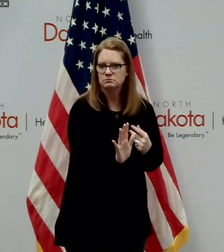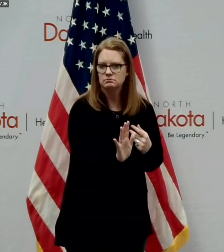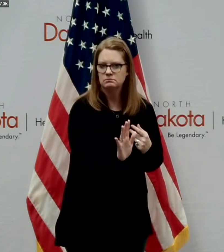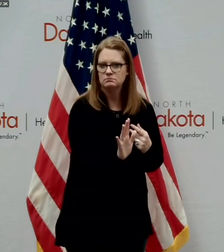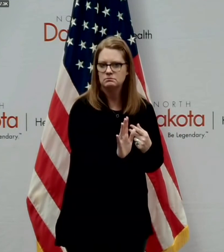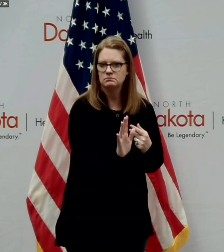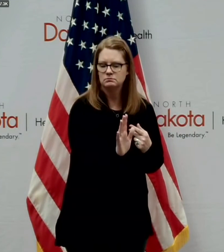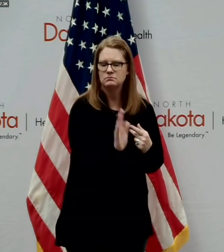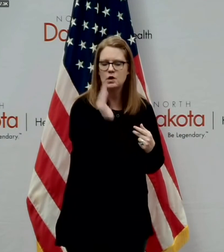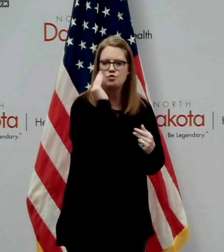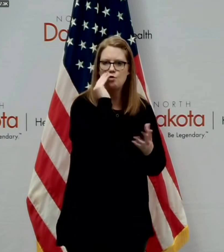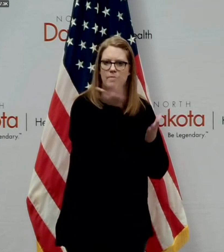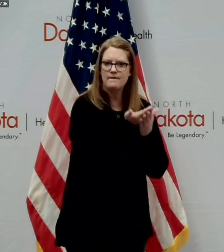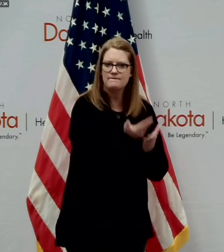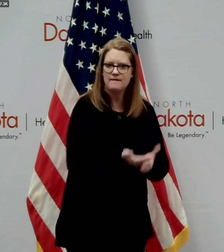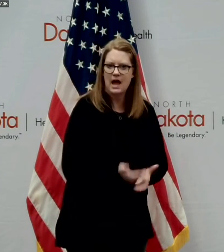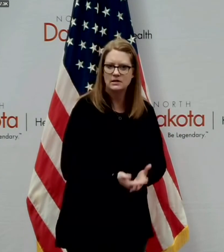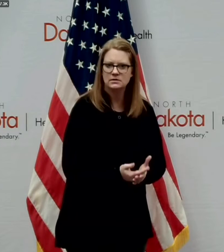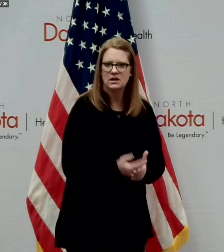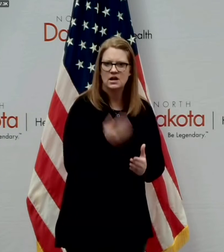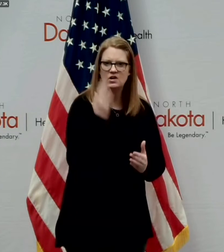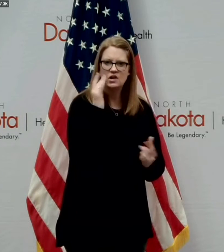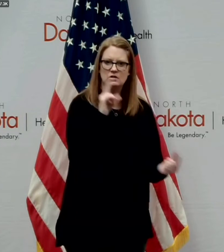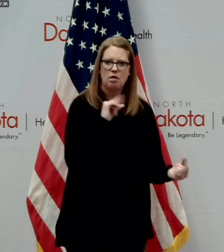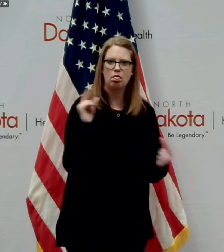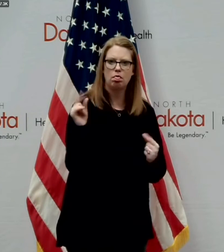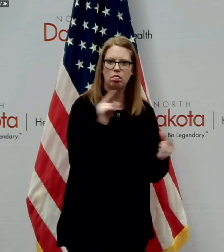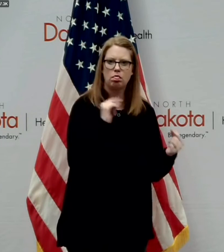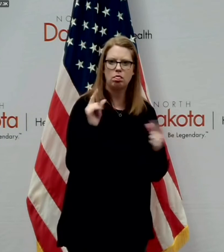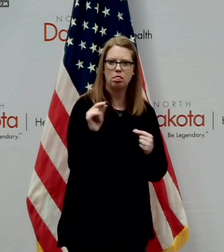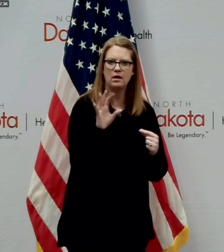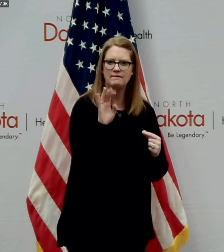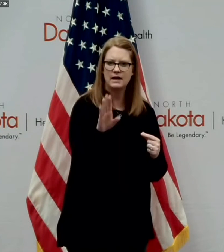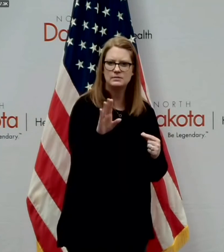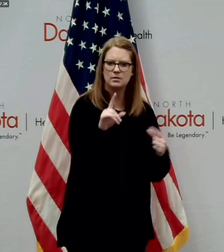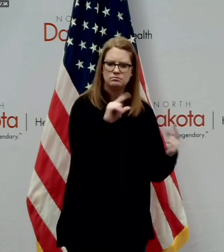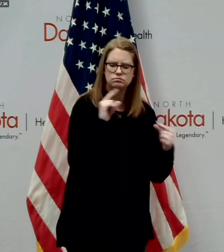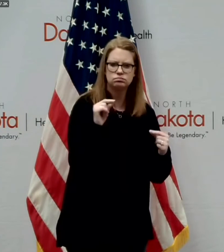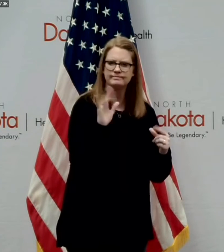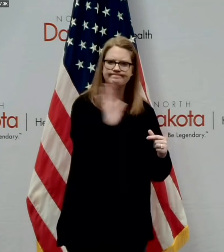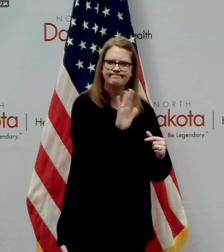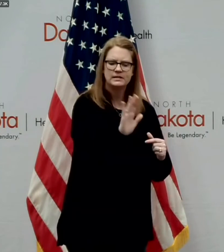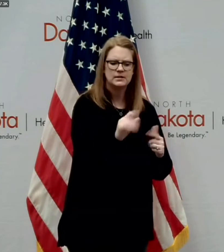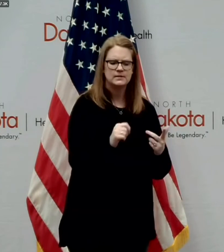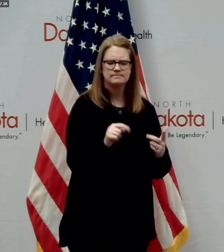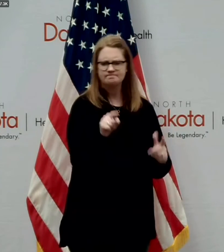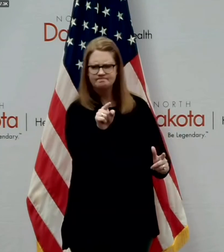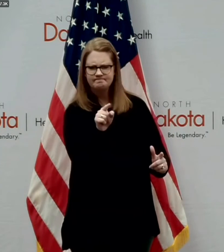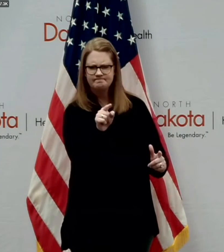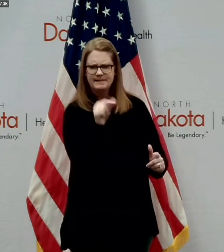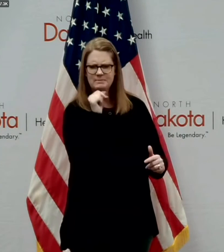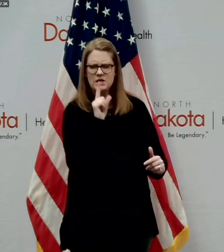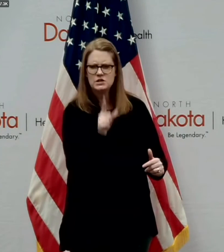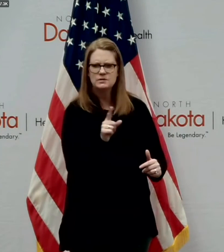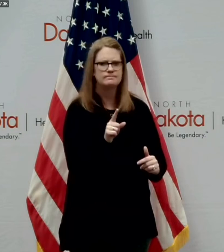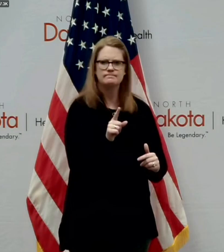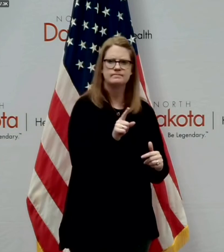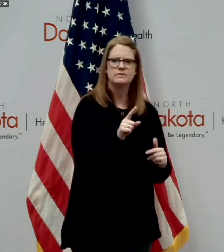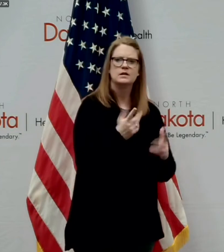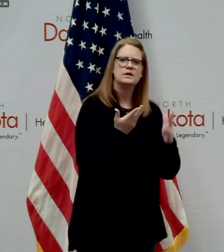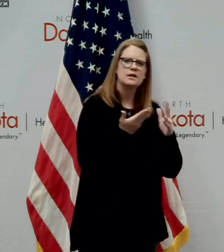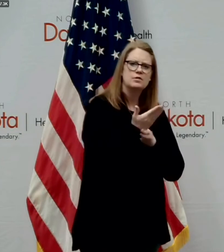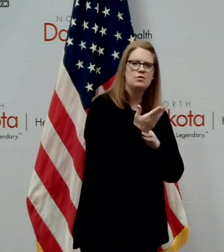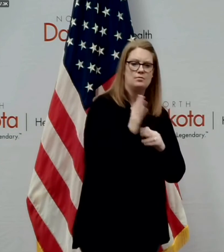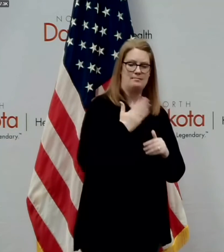of hearsay out there and gossip and so forth on Facebook, but get the facts. Those facts are laid out through my offices, through the